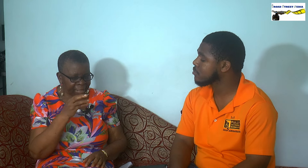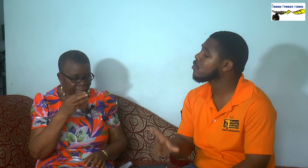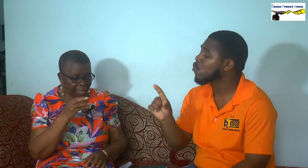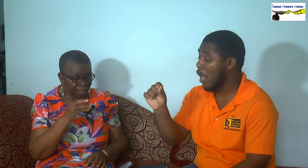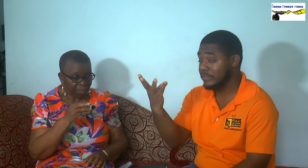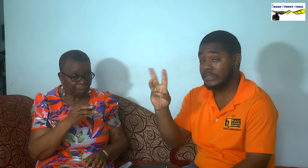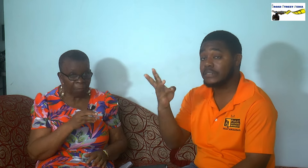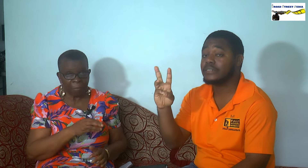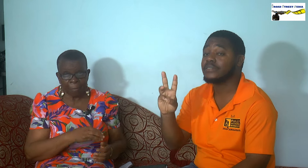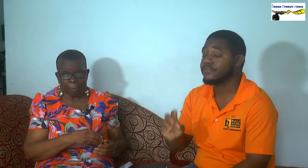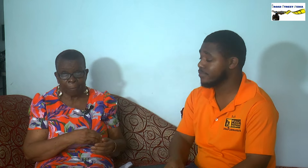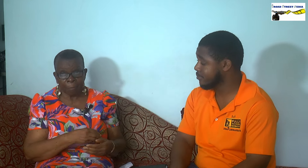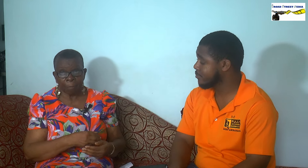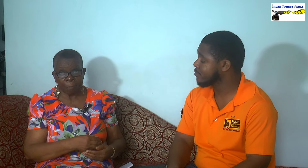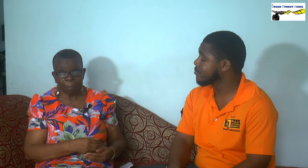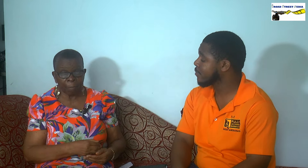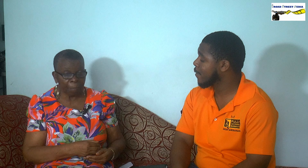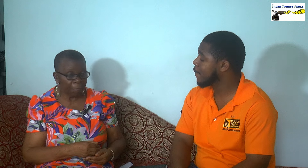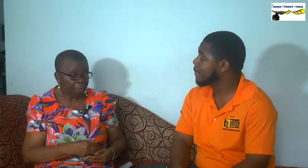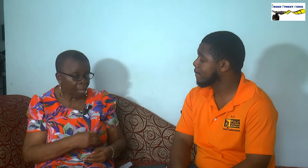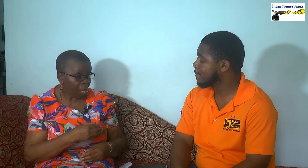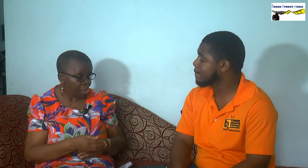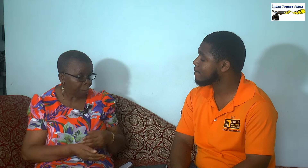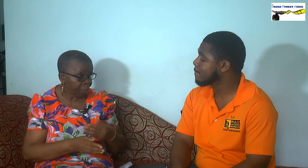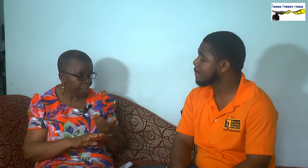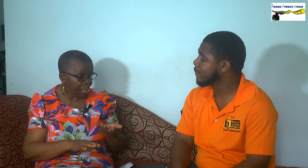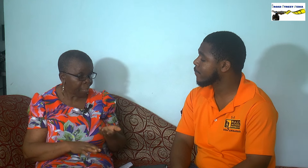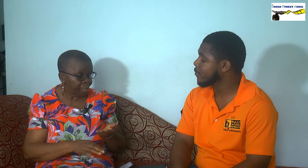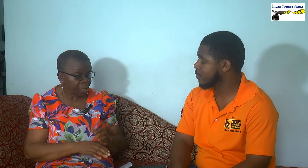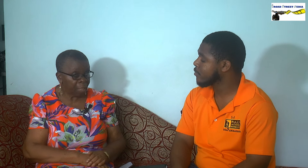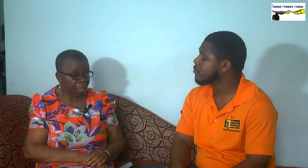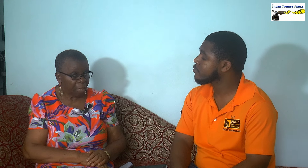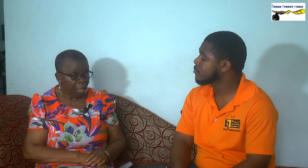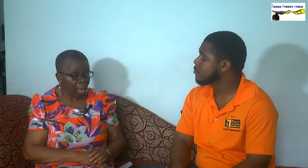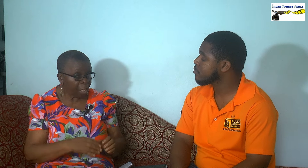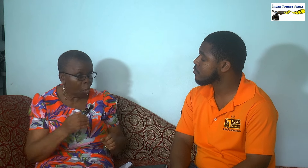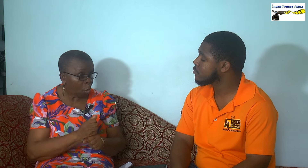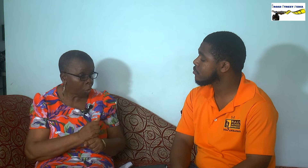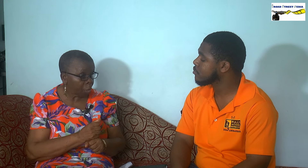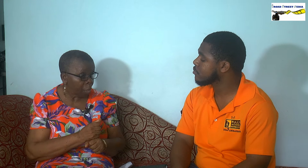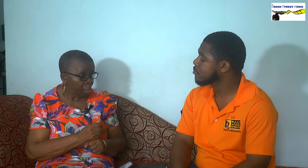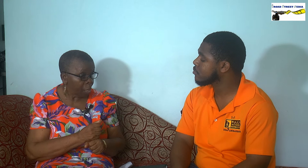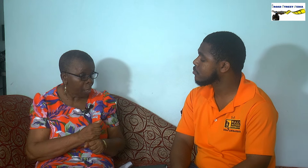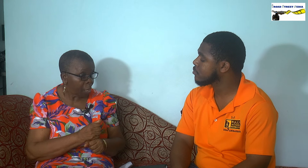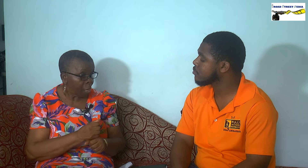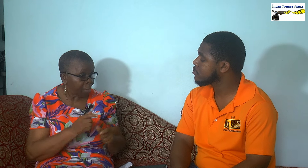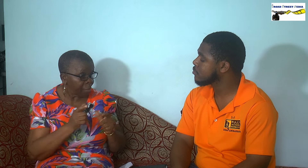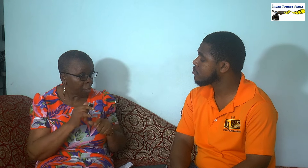2016. In 2016? Mm-hmm. After he died, I got a little